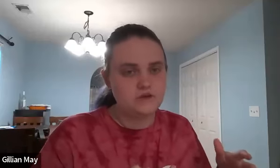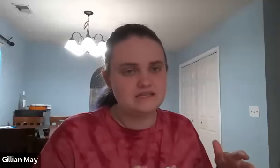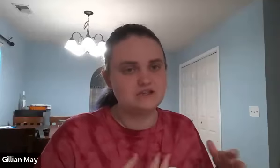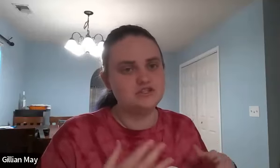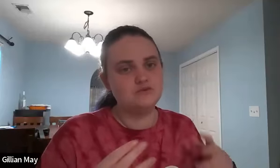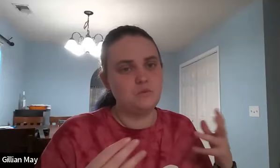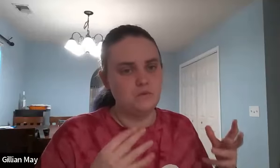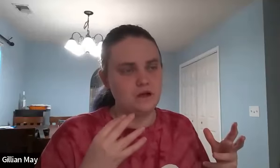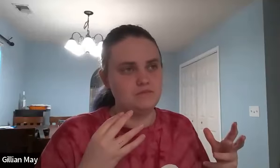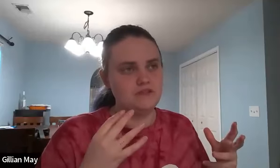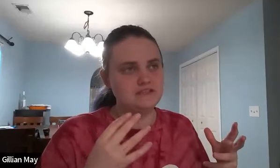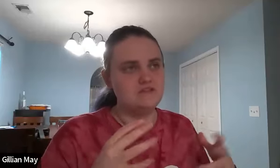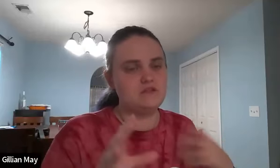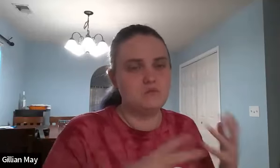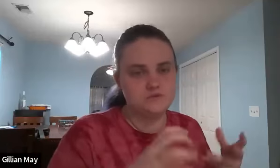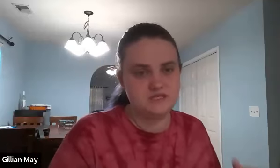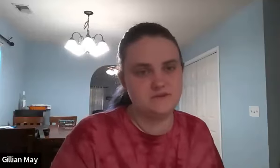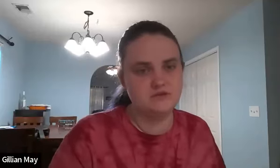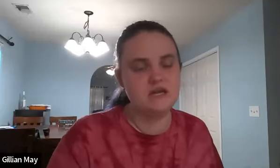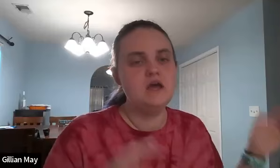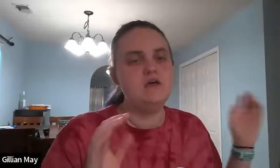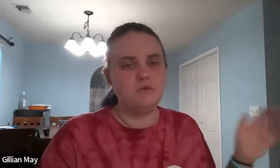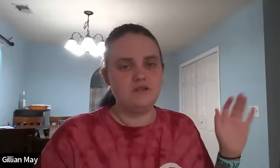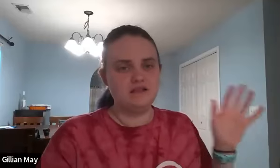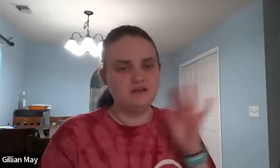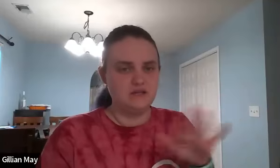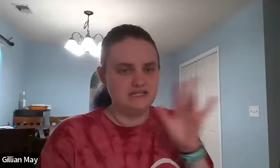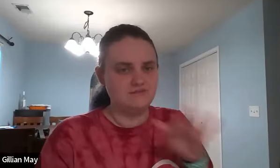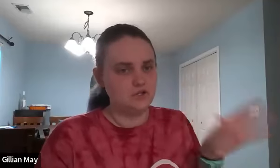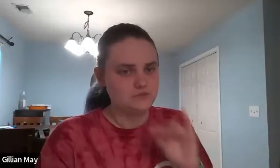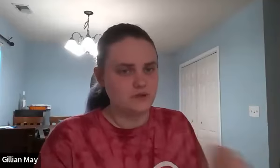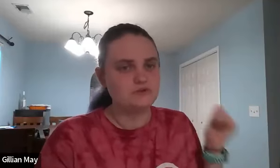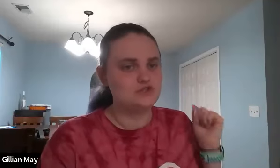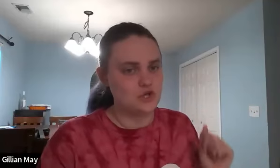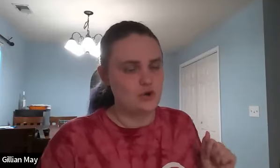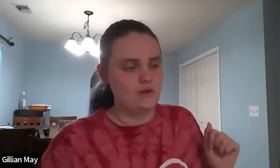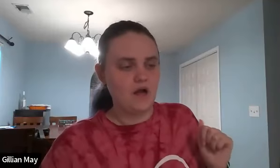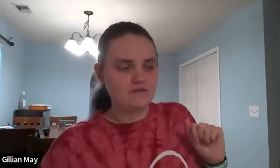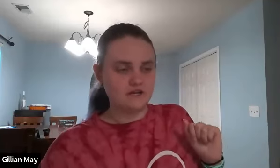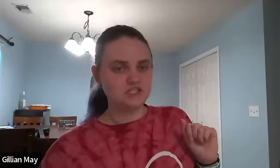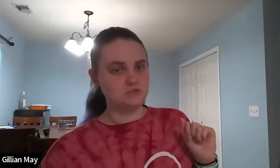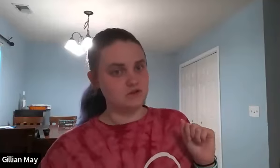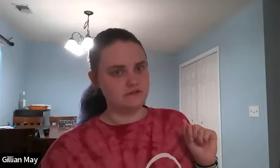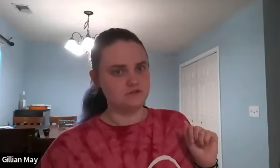is there certain things that the more specific you get, the more likelihood it's finger spelled. So a lot of vegetables are finger